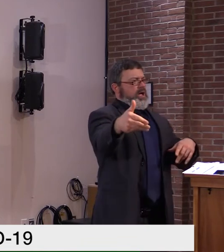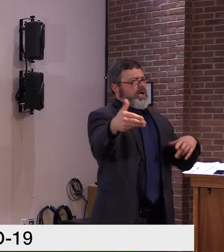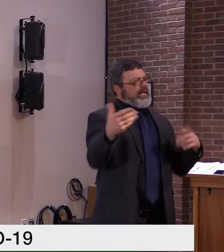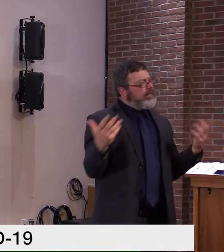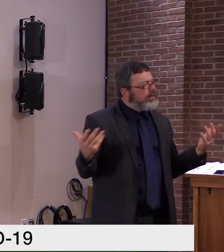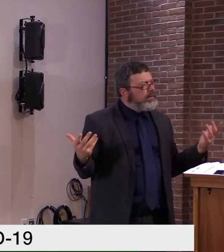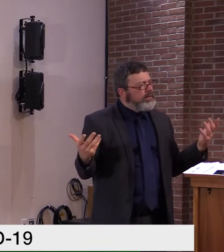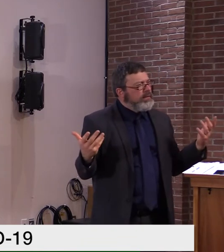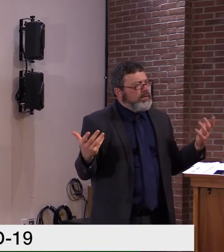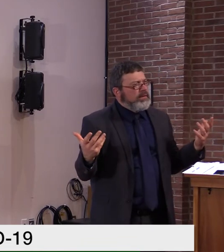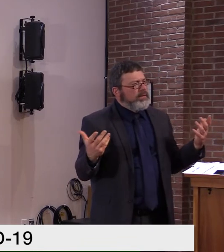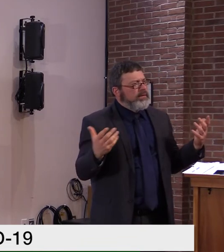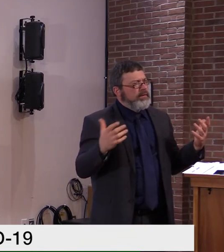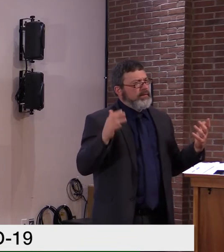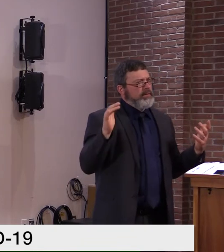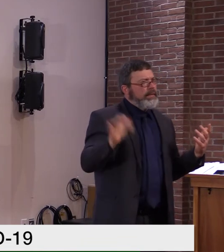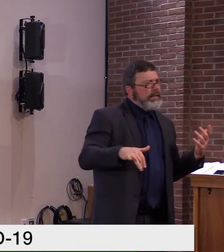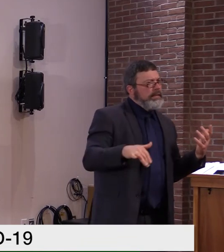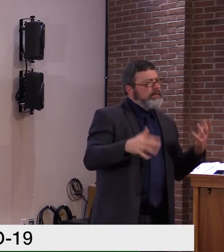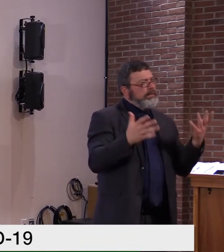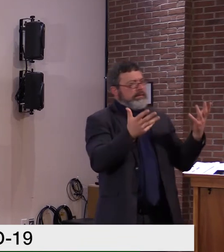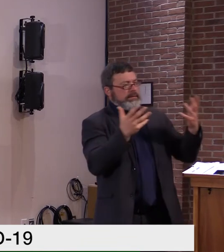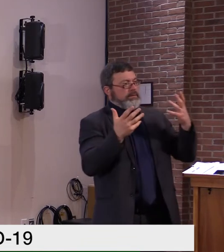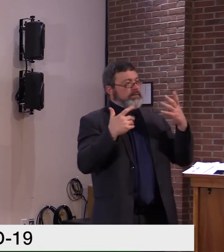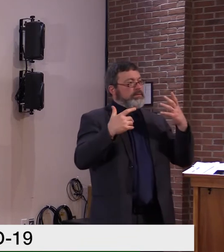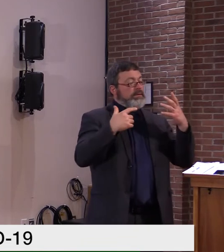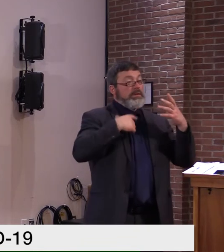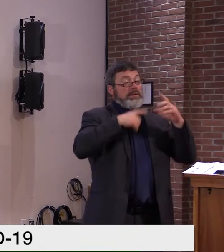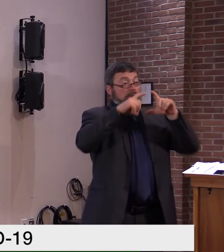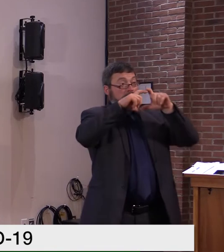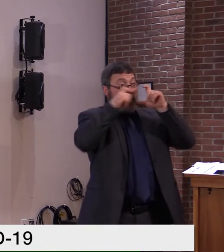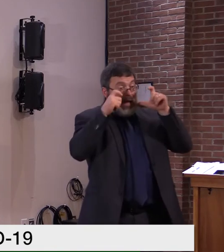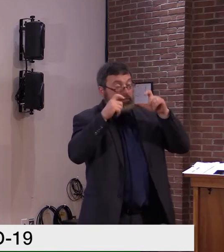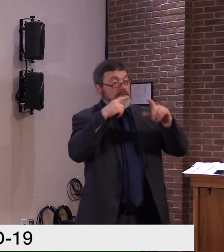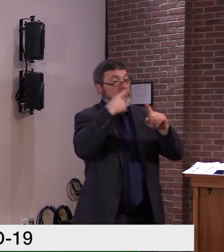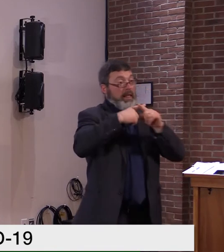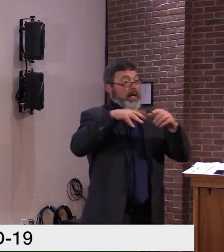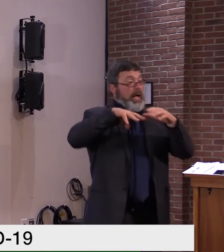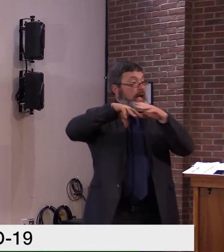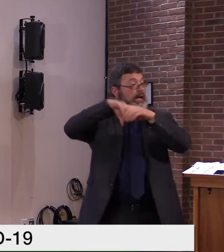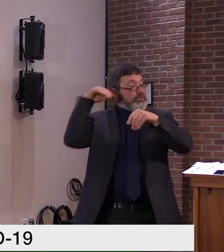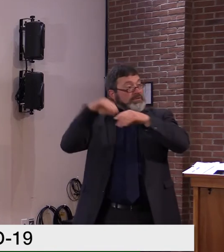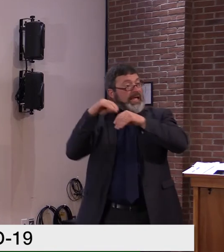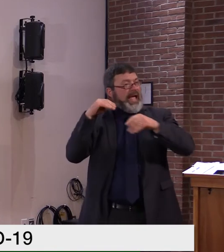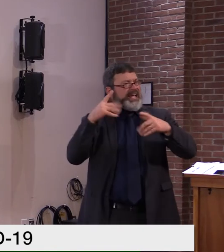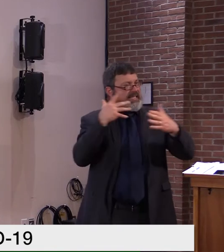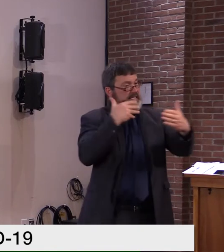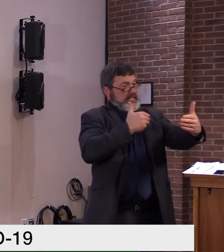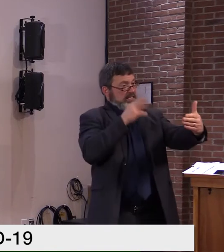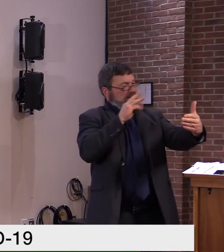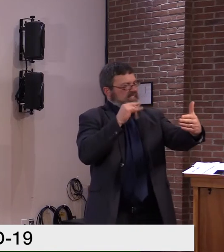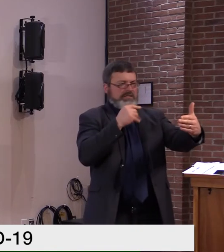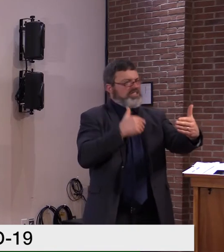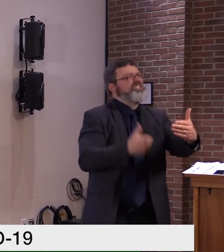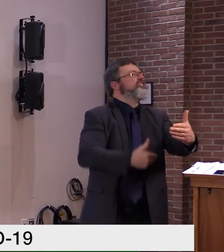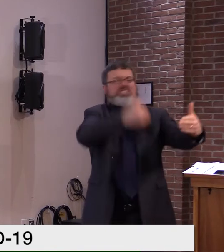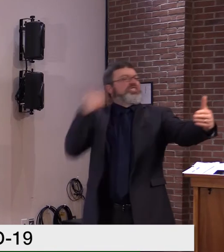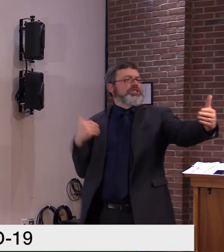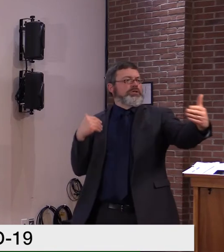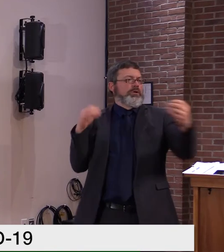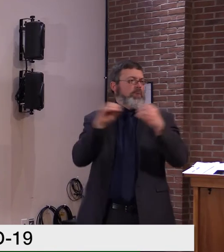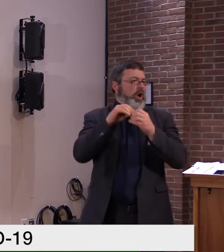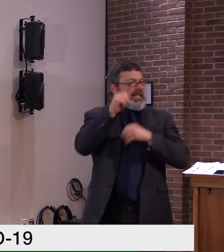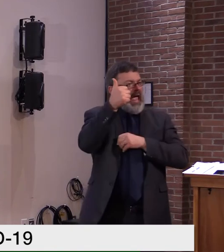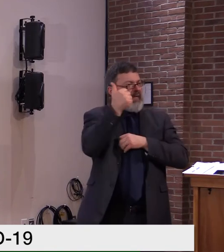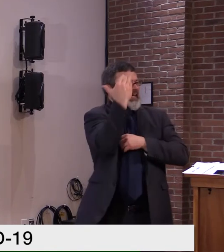requirements that you have outside and at a great distance, I think you should be